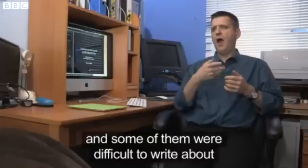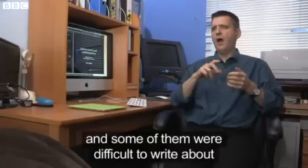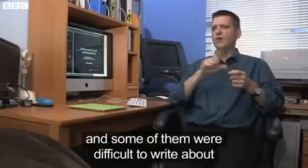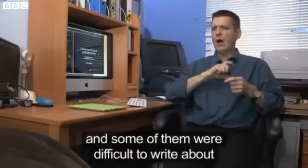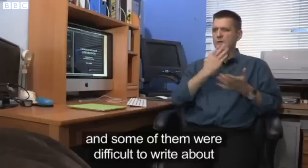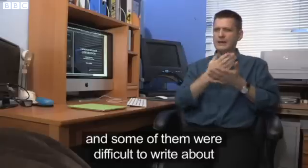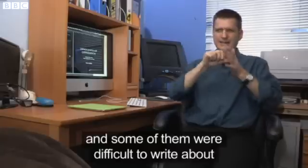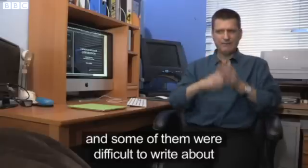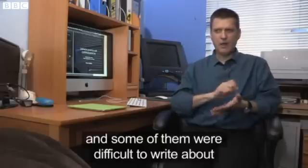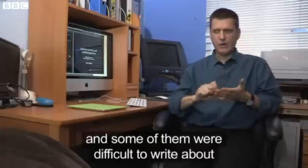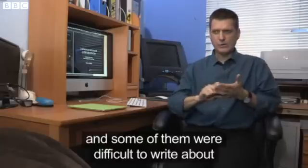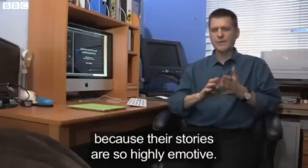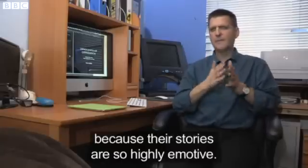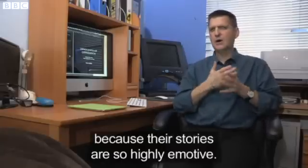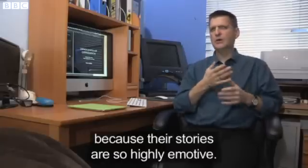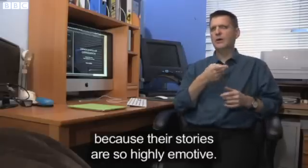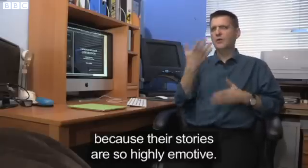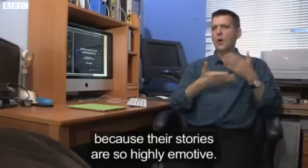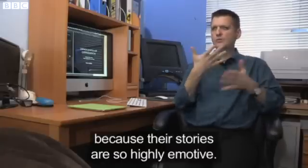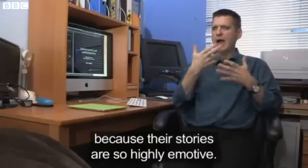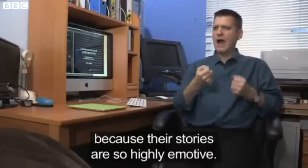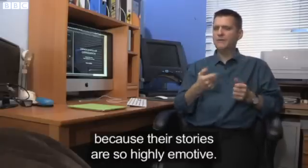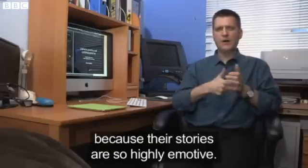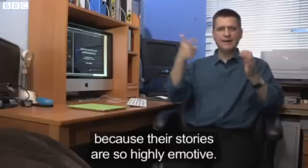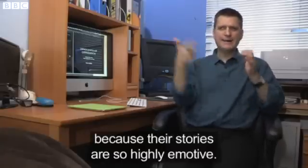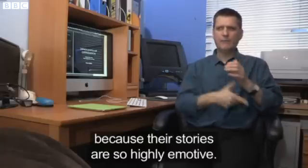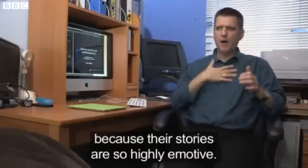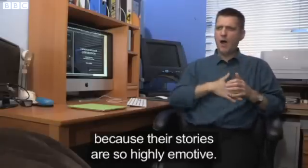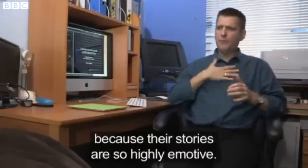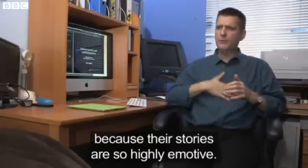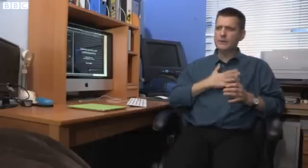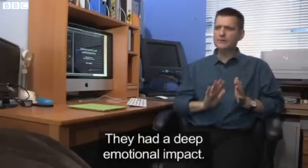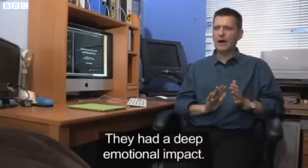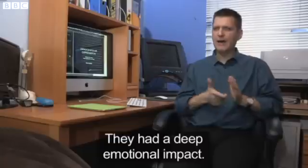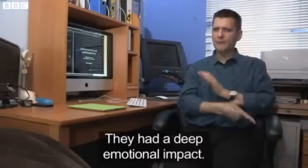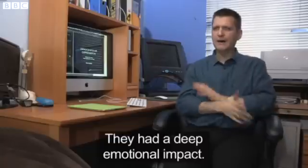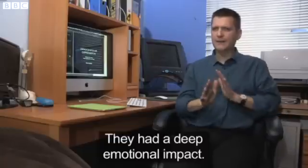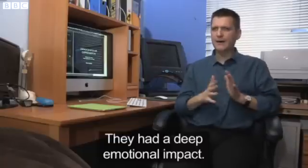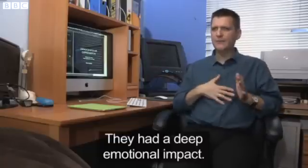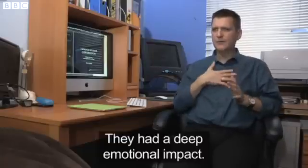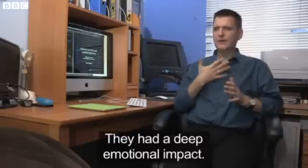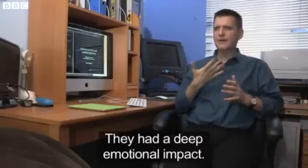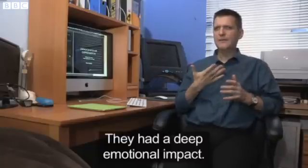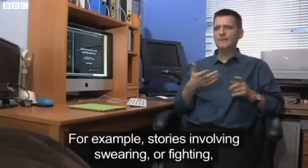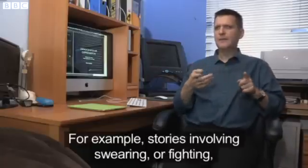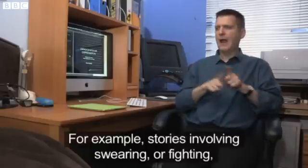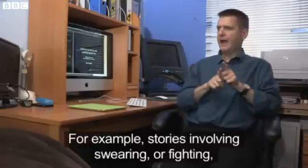them were difficult to write about, because their stories are so highly emotive, they had a deep emotional impact. For example,